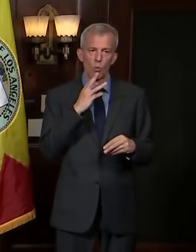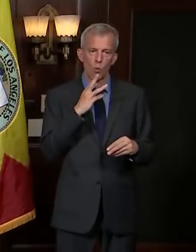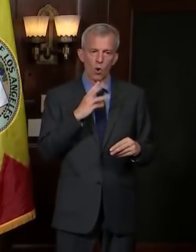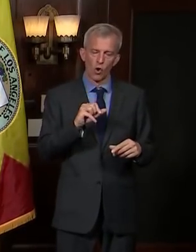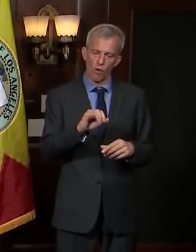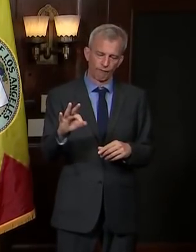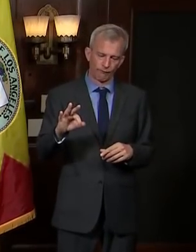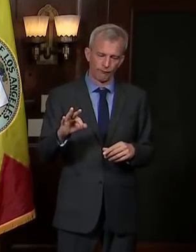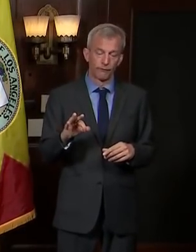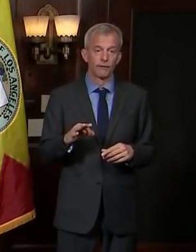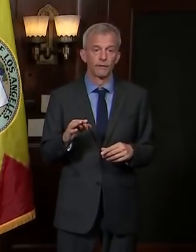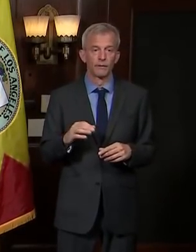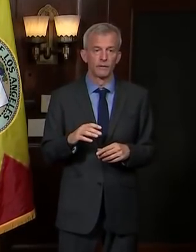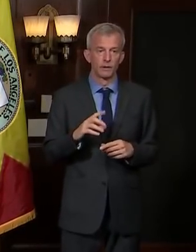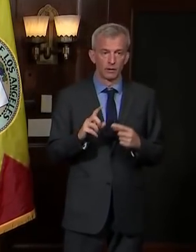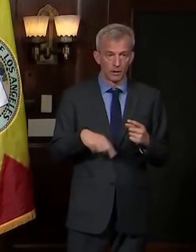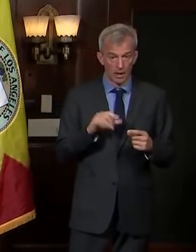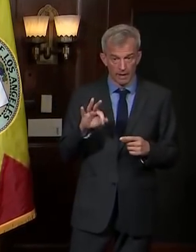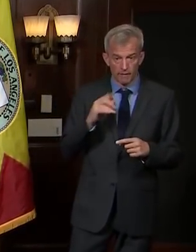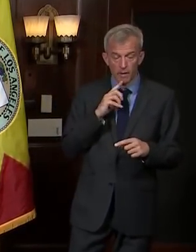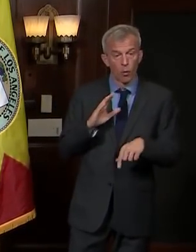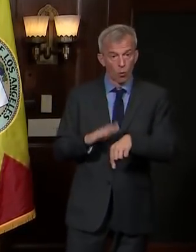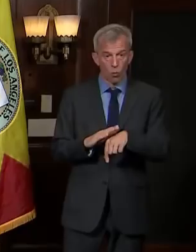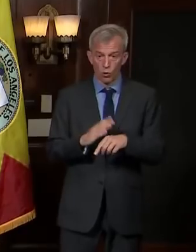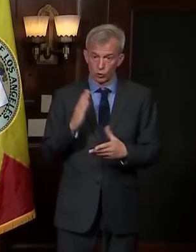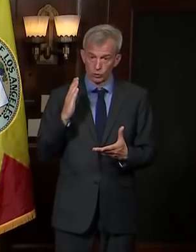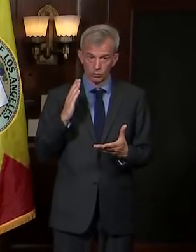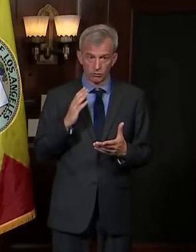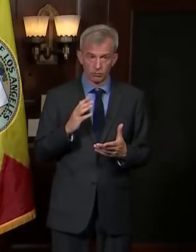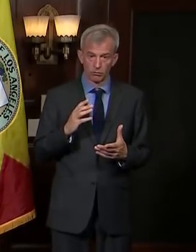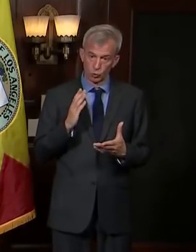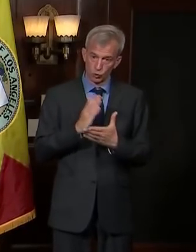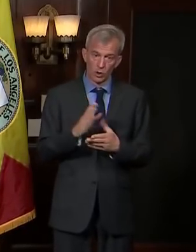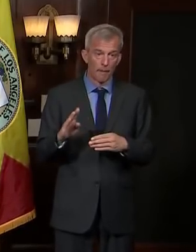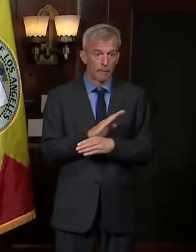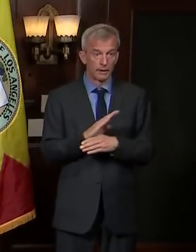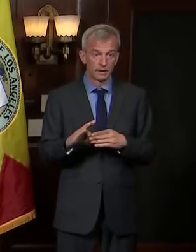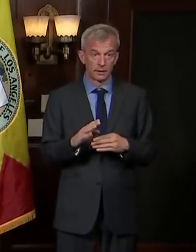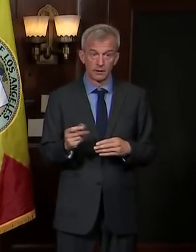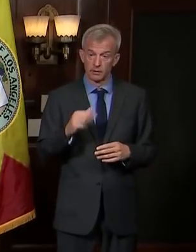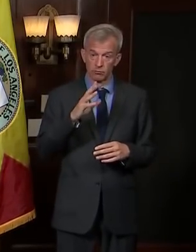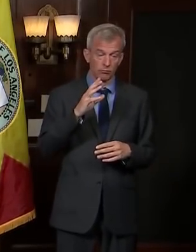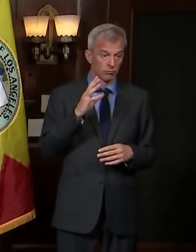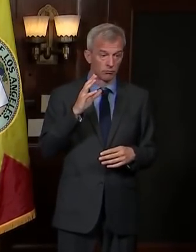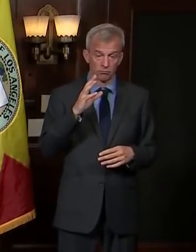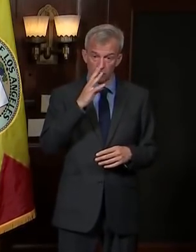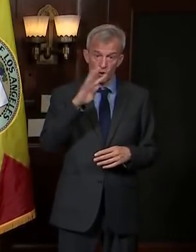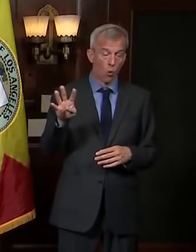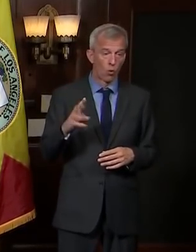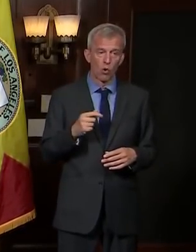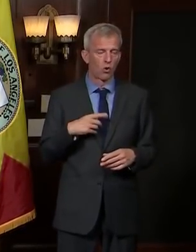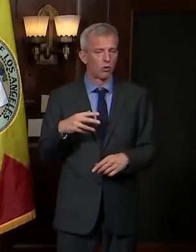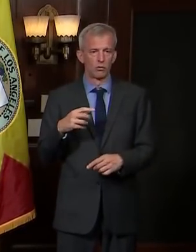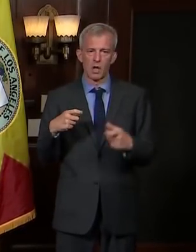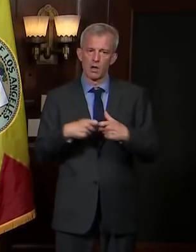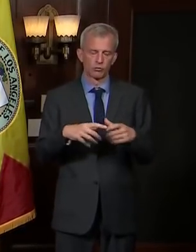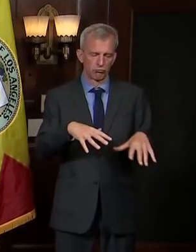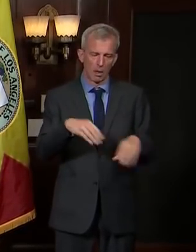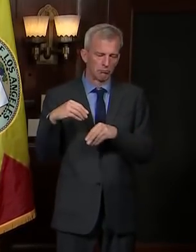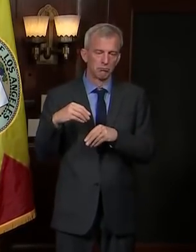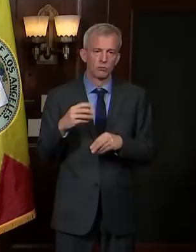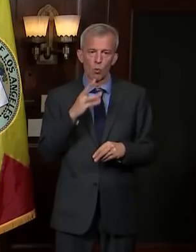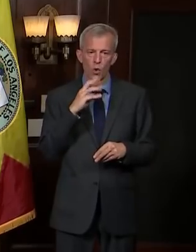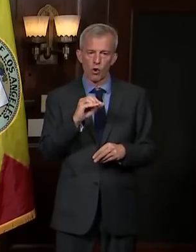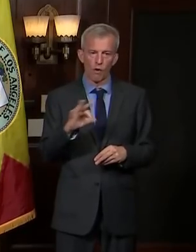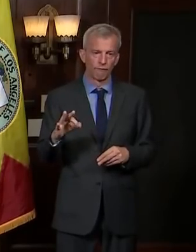stop operating in violation of the Safer at Home order. No one wants to take this step, and we won't have to as